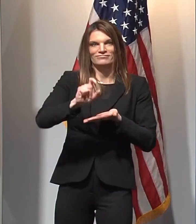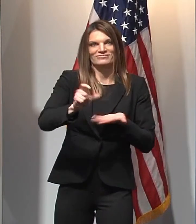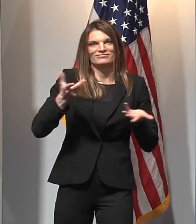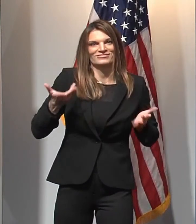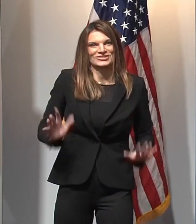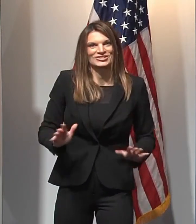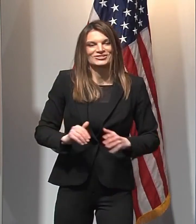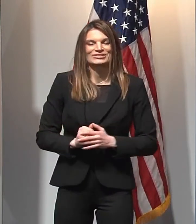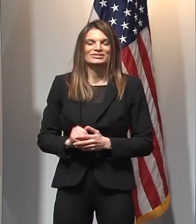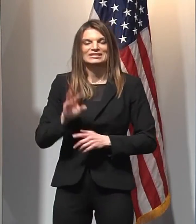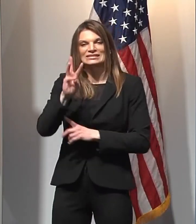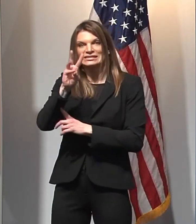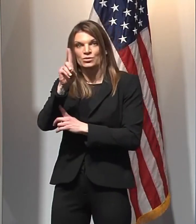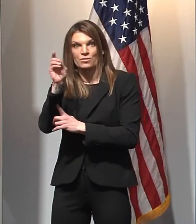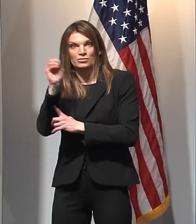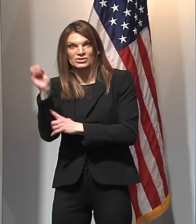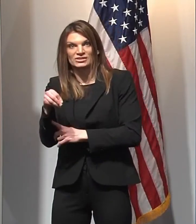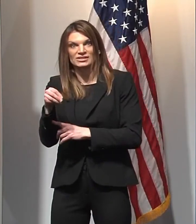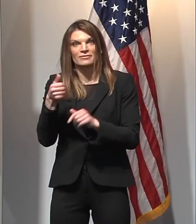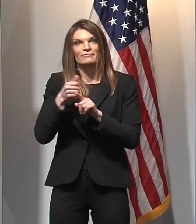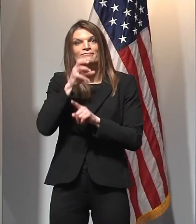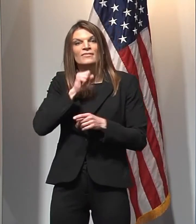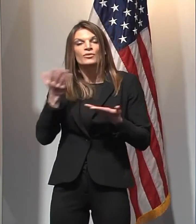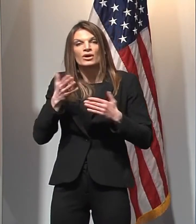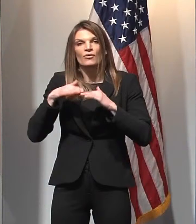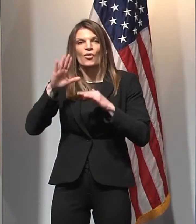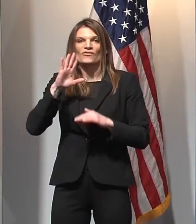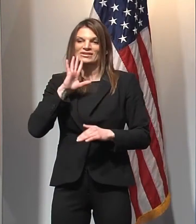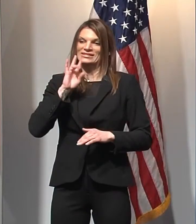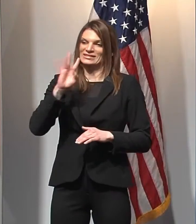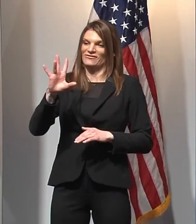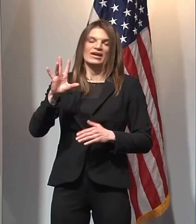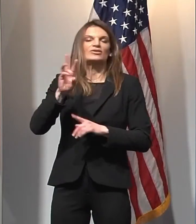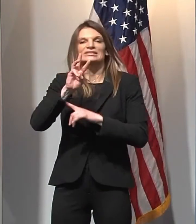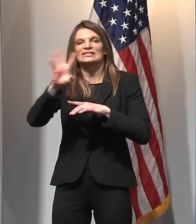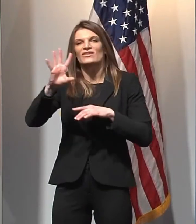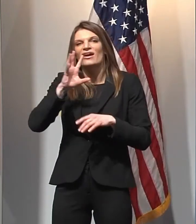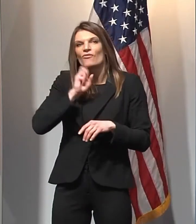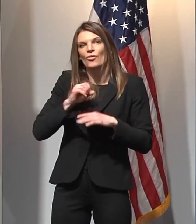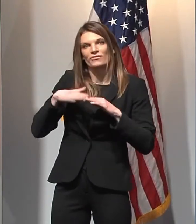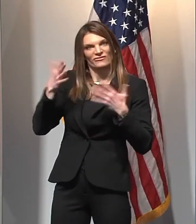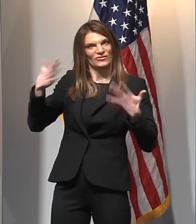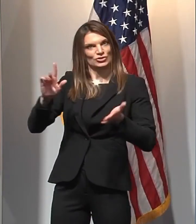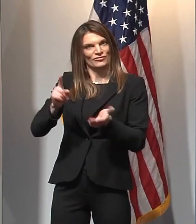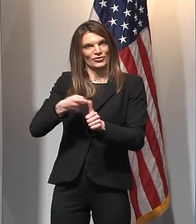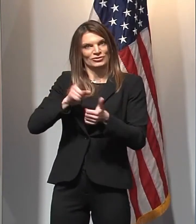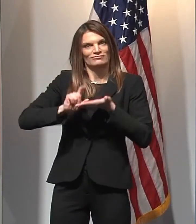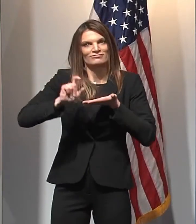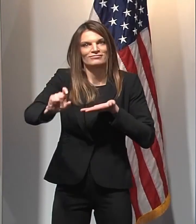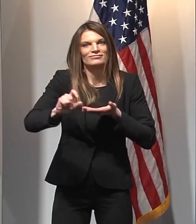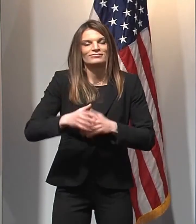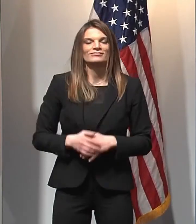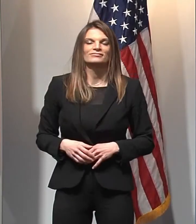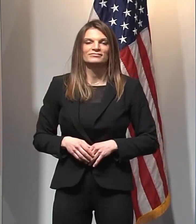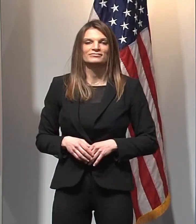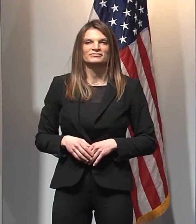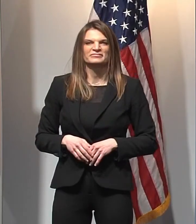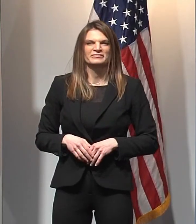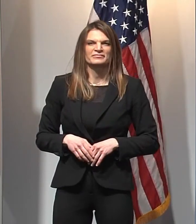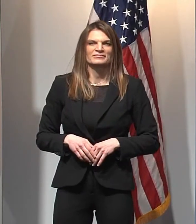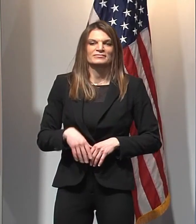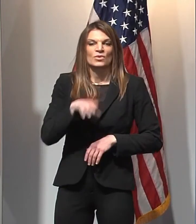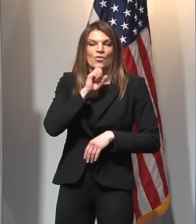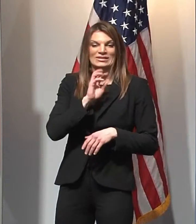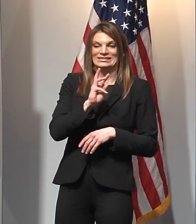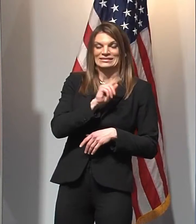over 61% of people over the age of 65 have had their first dose. And almost 15% of Michiganders